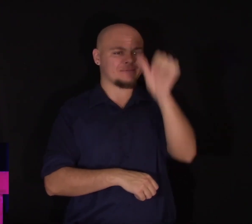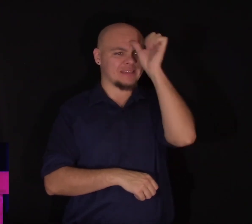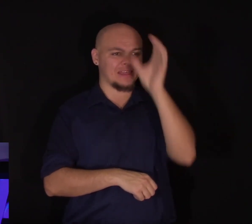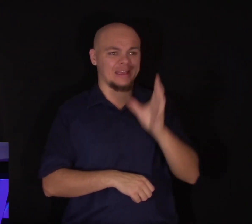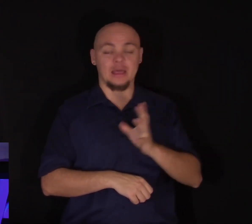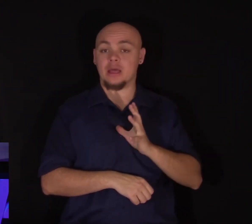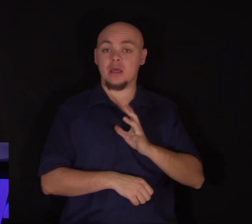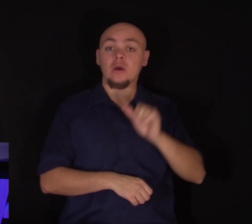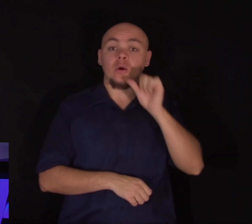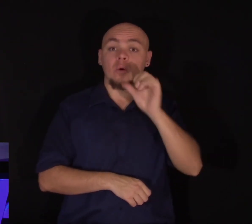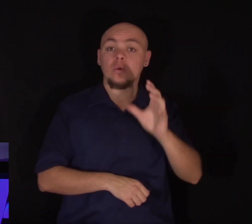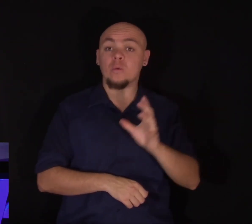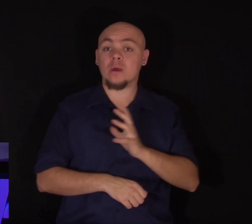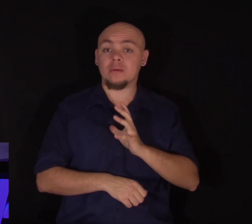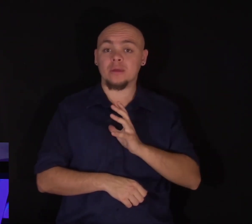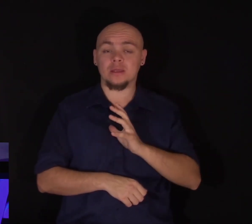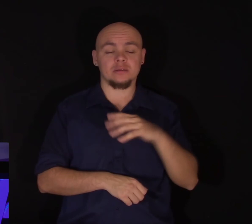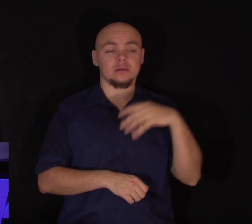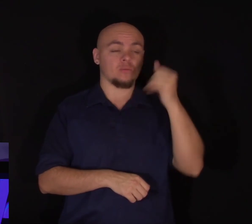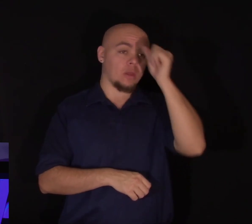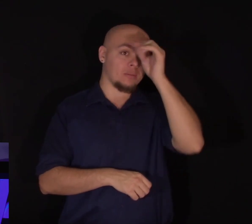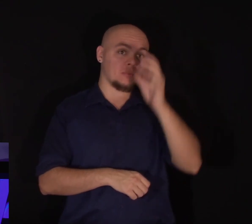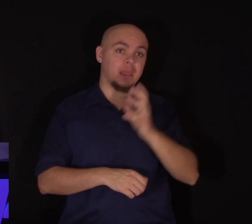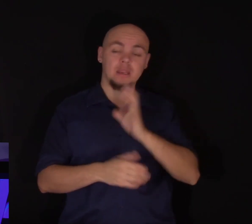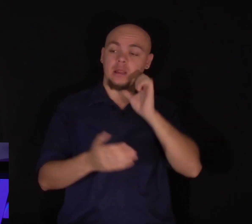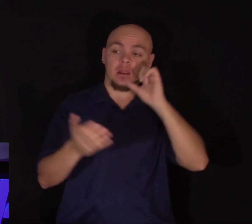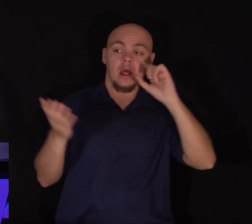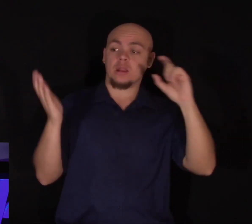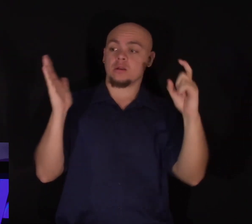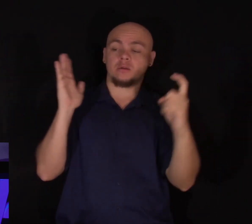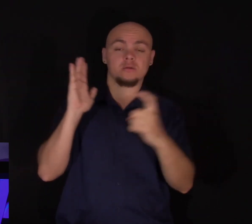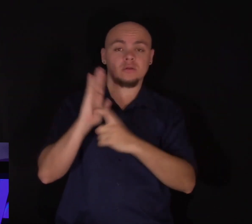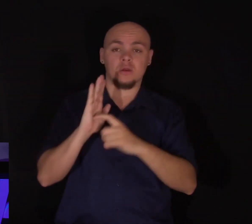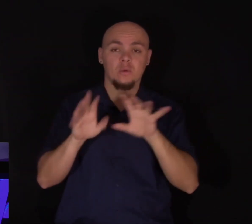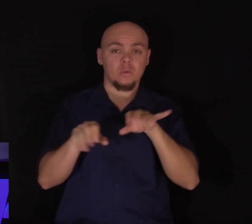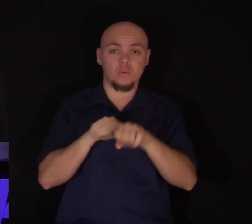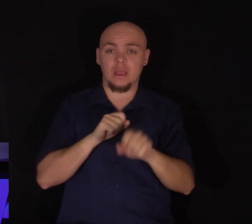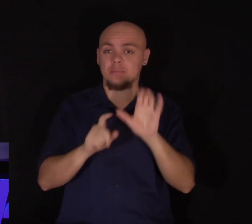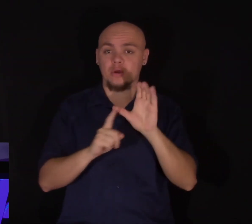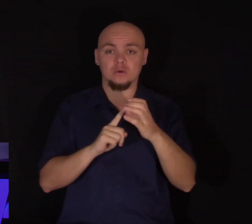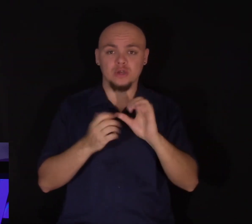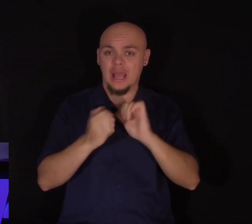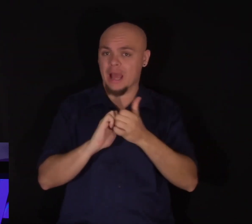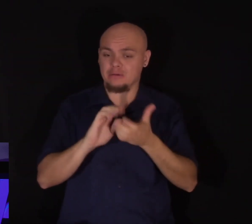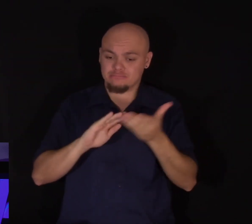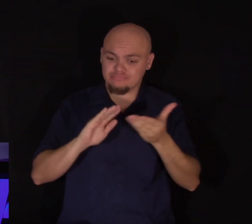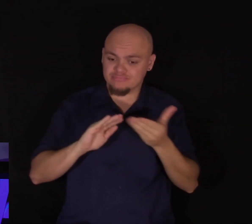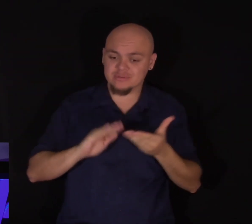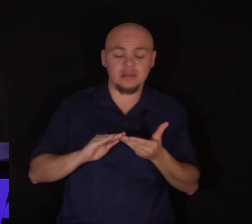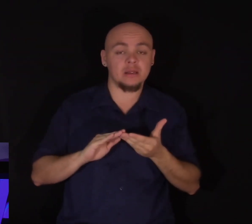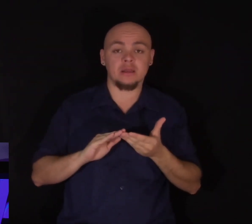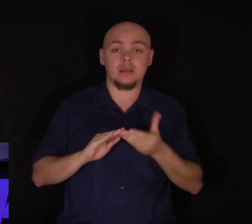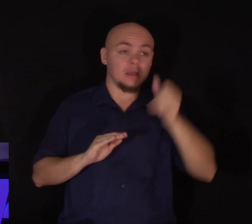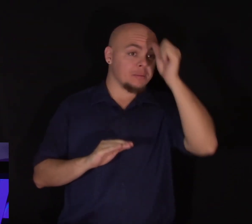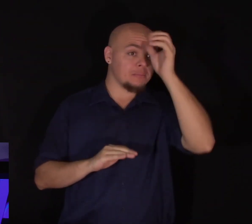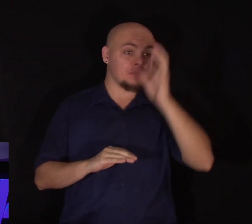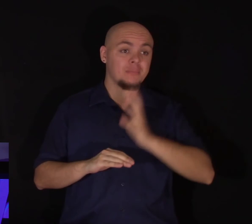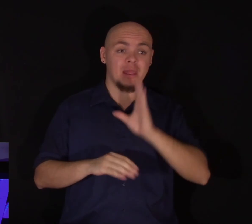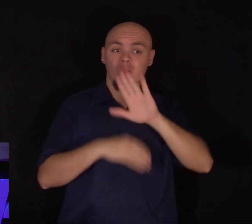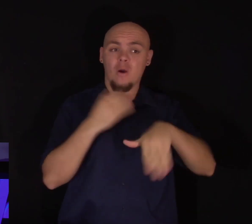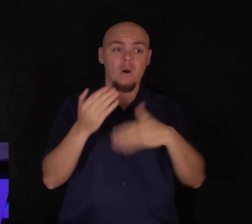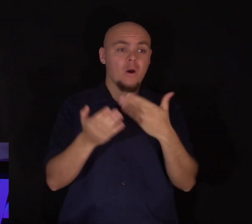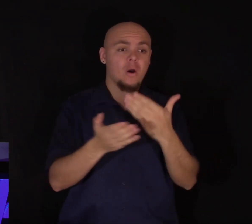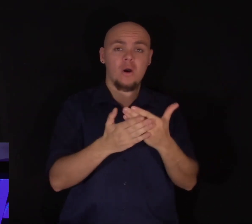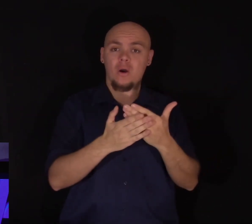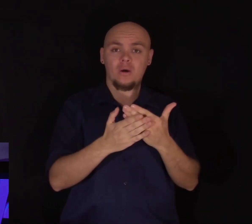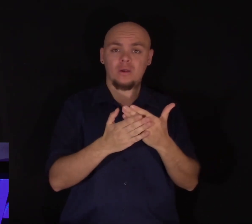are looking up these phrases, learning what rape culture really is, how misogyny really operates. And no, not all men are perpetrators. Of course they're not. But all